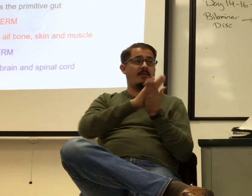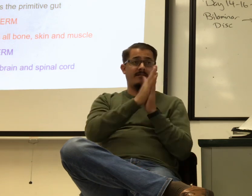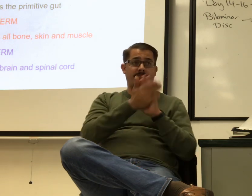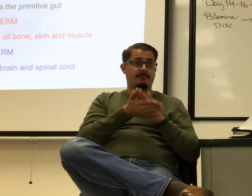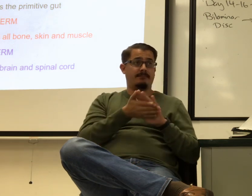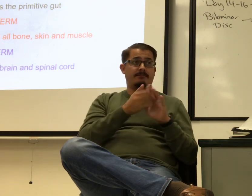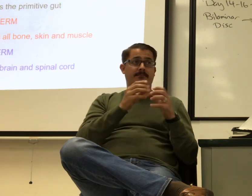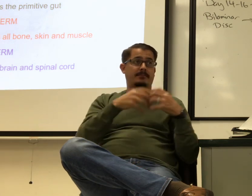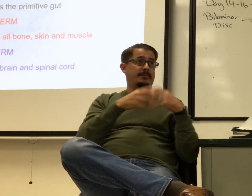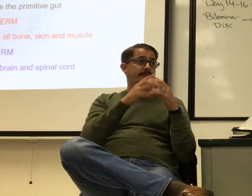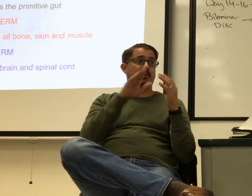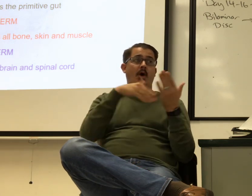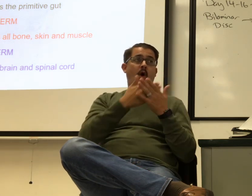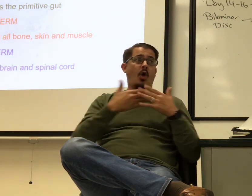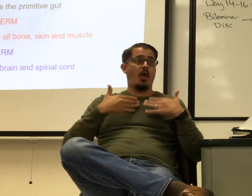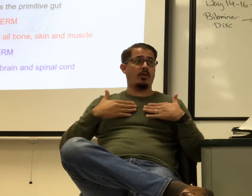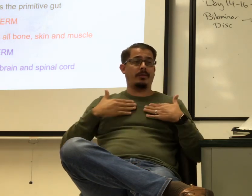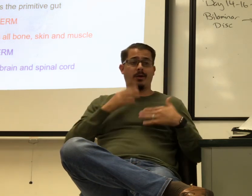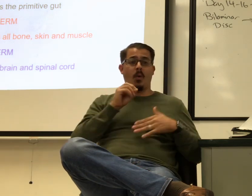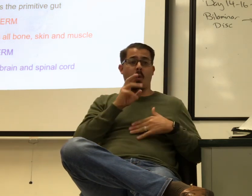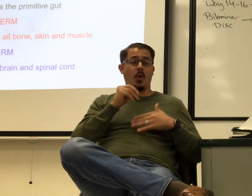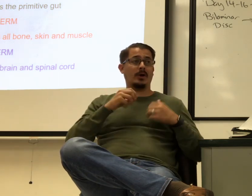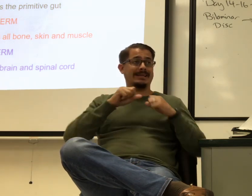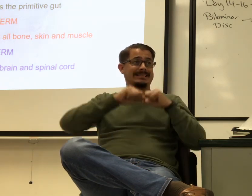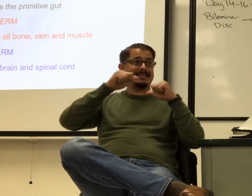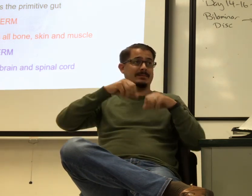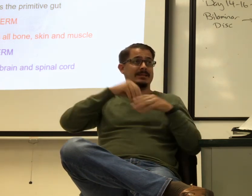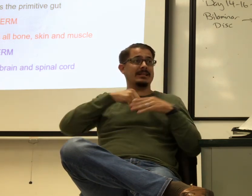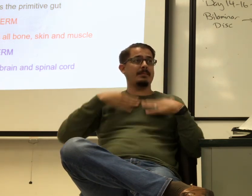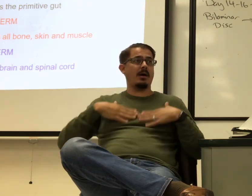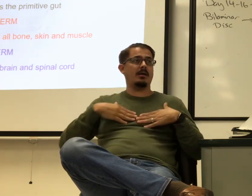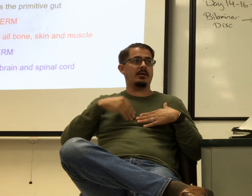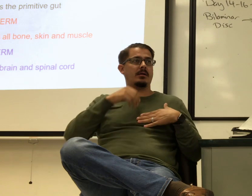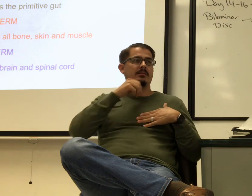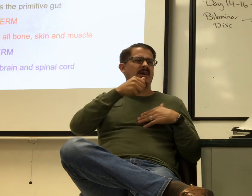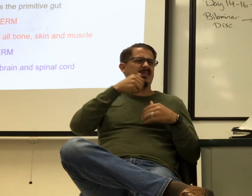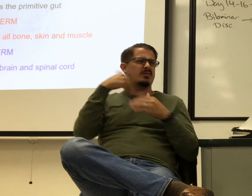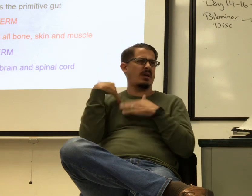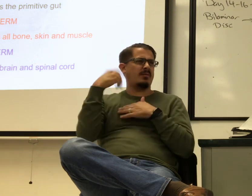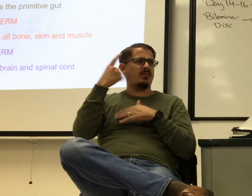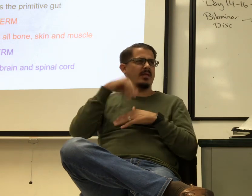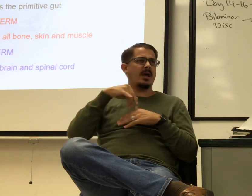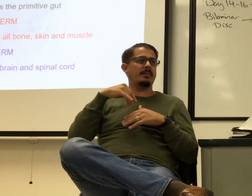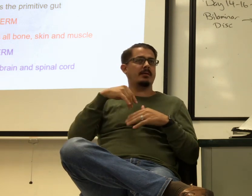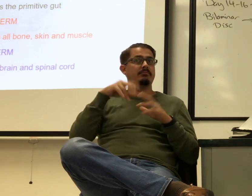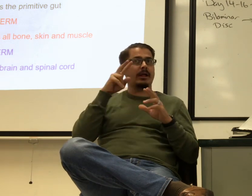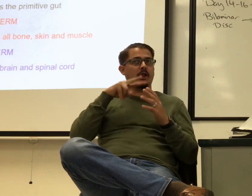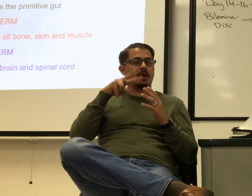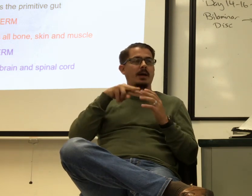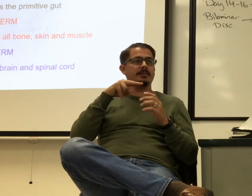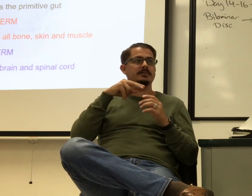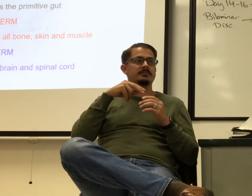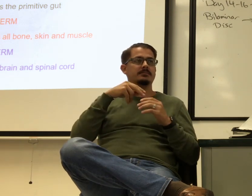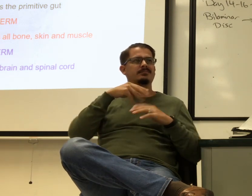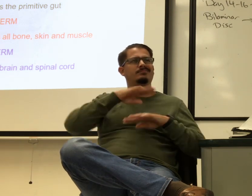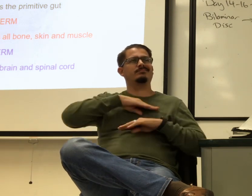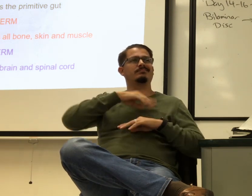systems in the body. I kind of gave you a prelude there. I'm not going to hold you responsible for that. You could look it up, but just suffice it to